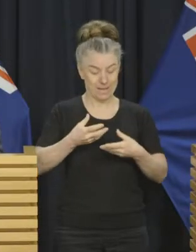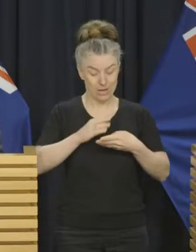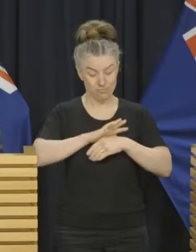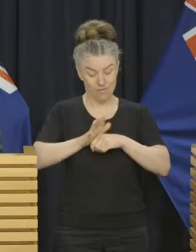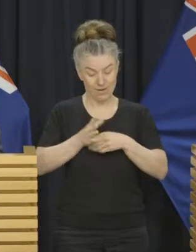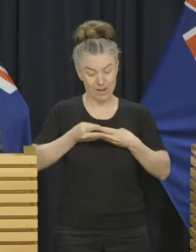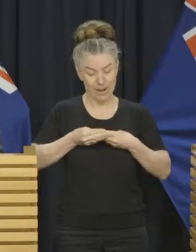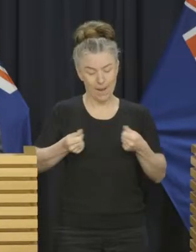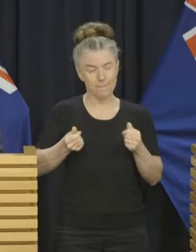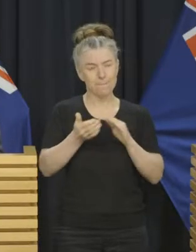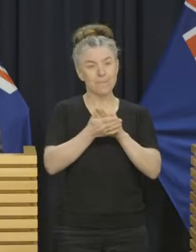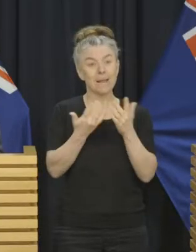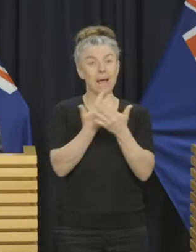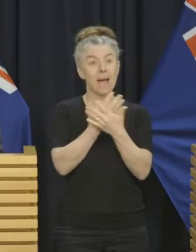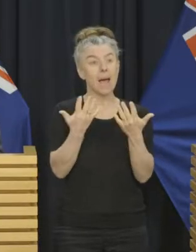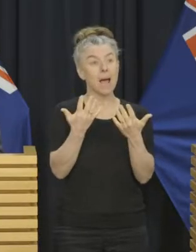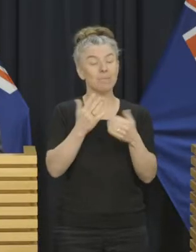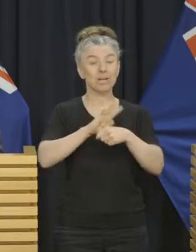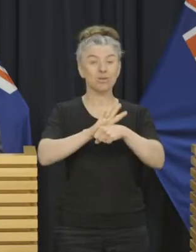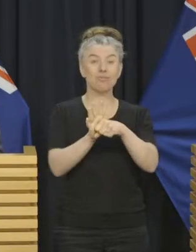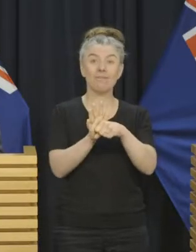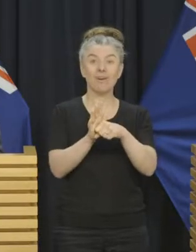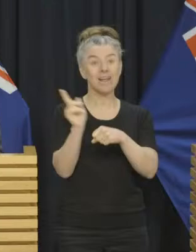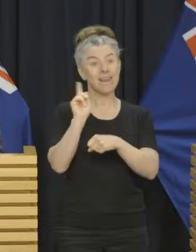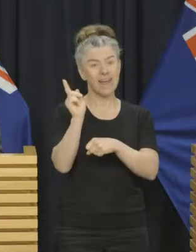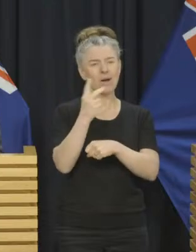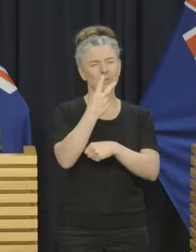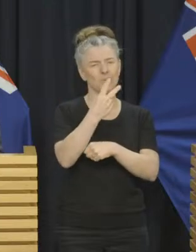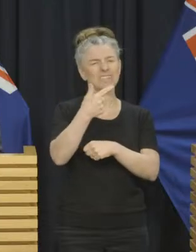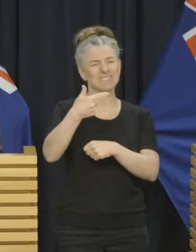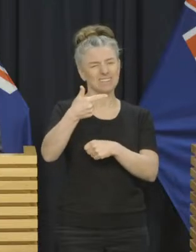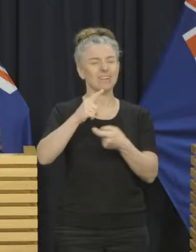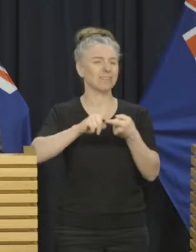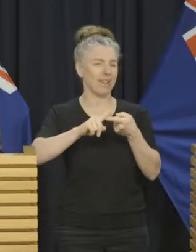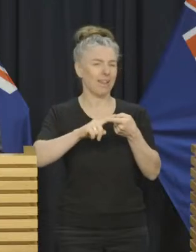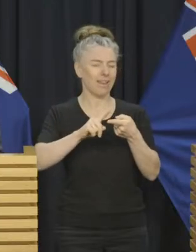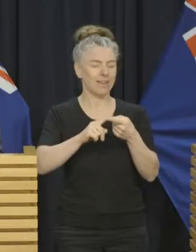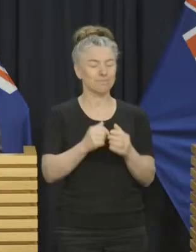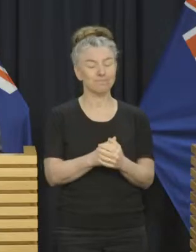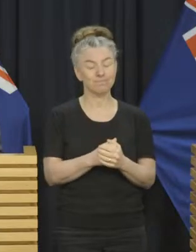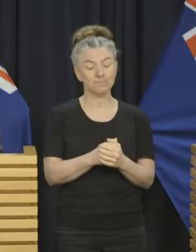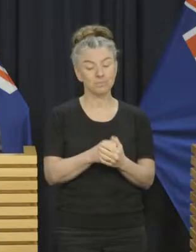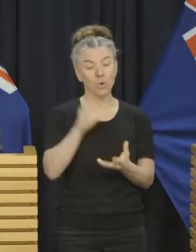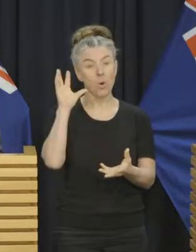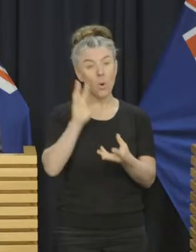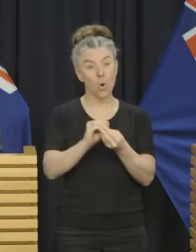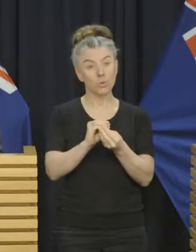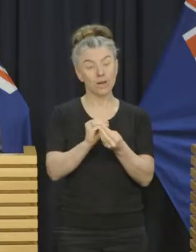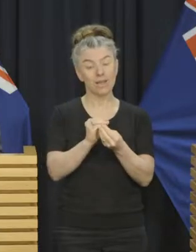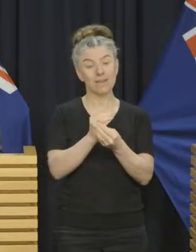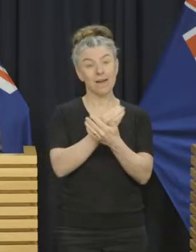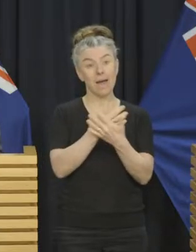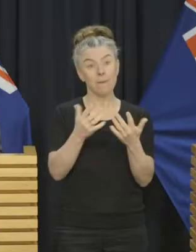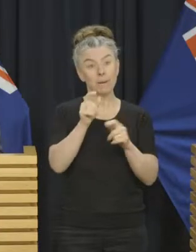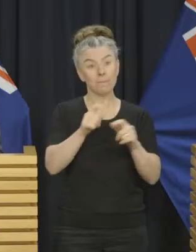our number of active cases actually remains at 27 in total at the moment. Our total confirmed cases is